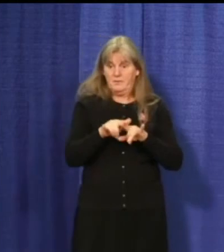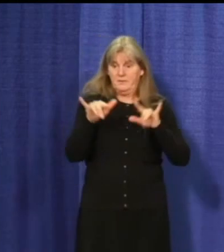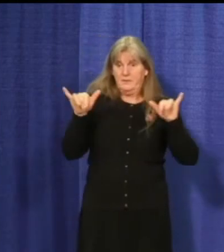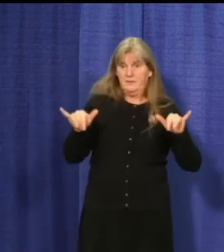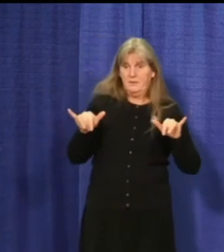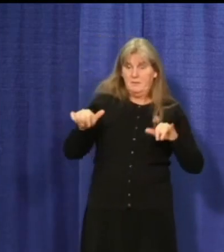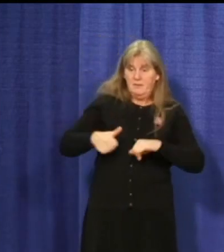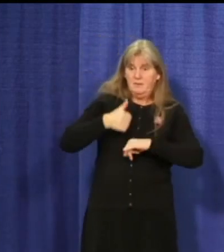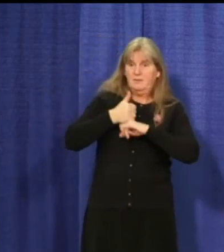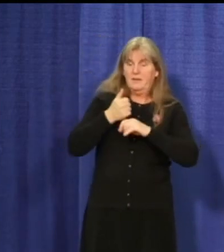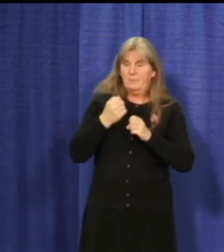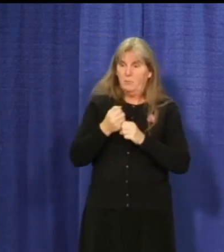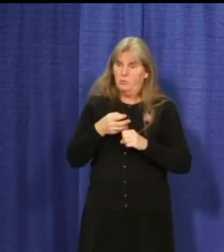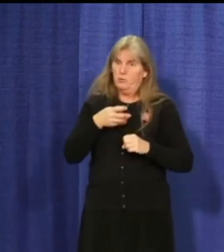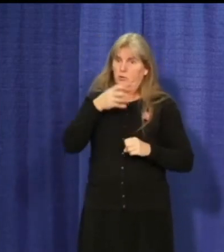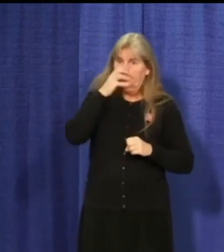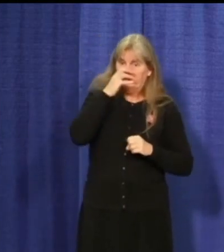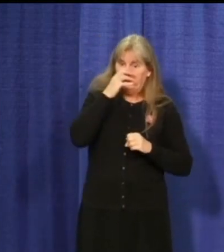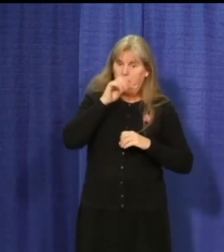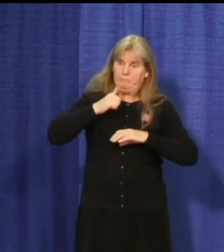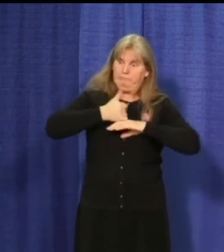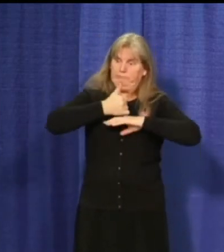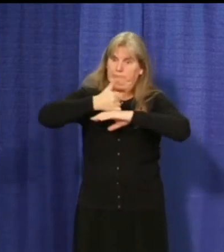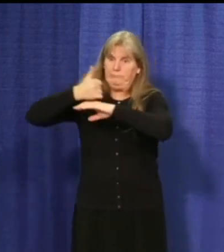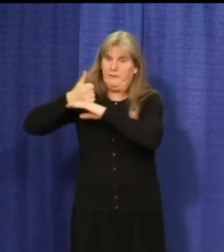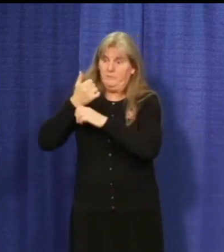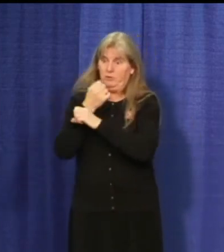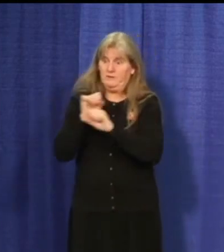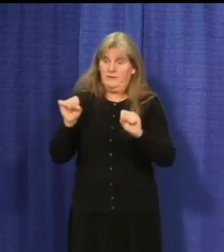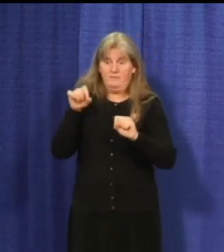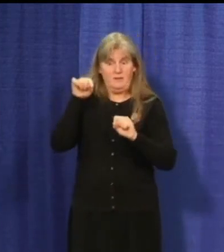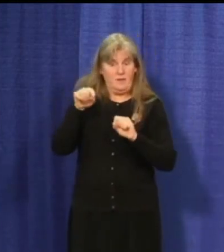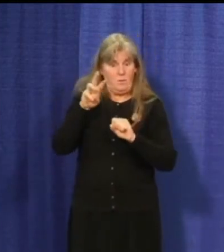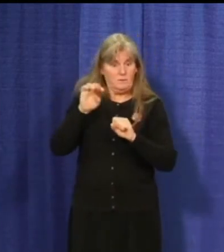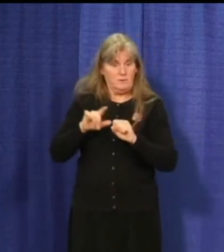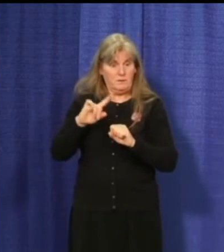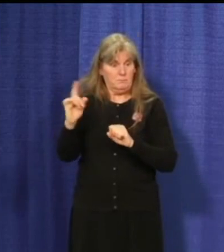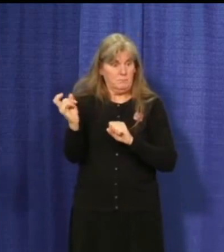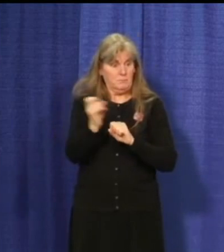increased their preventative measures a little bit and their safety measures?